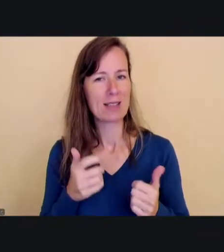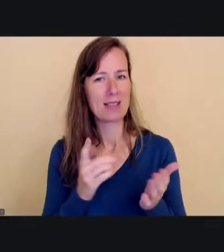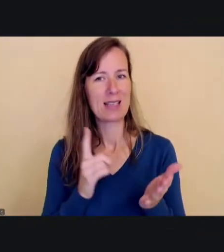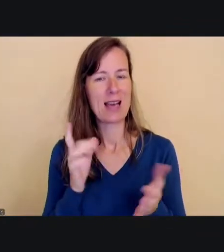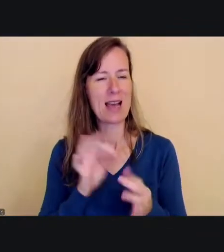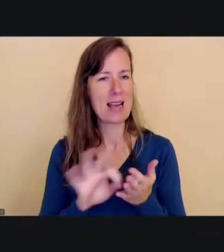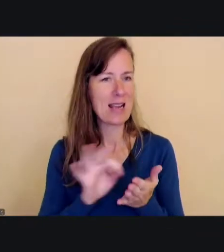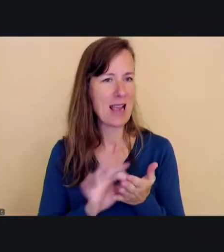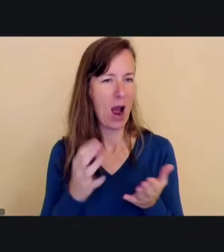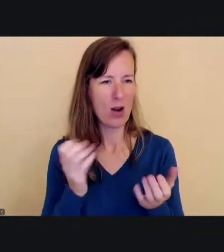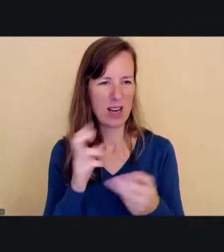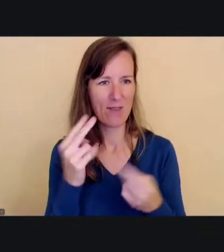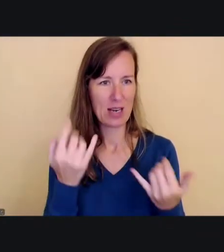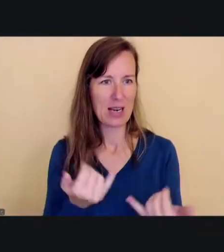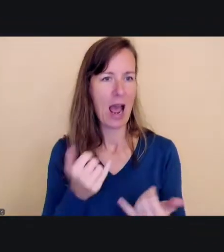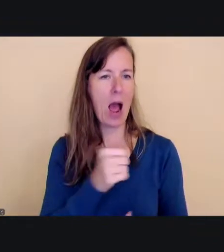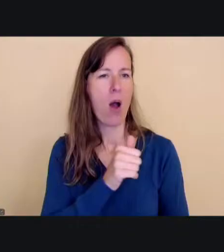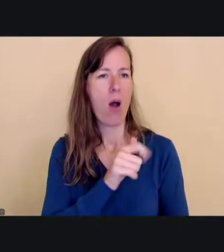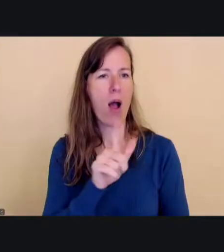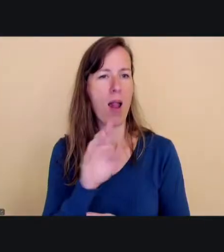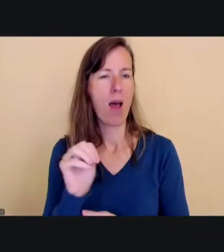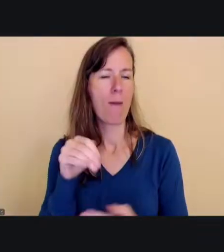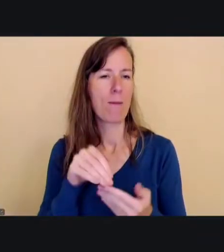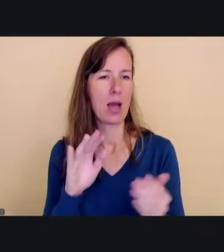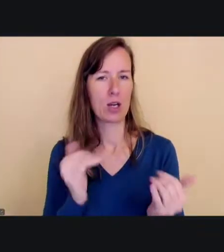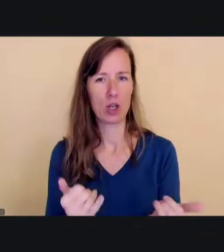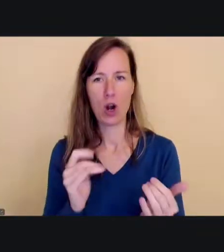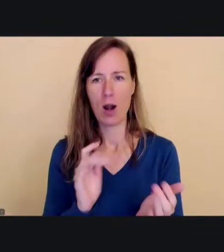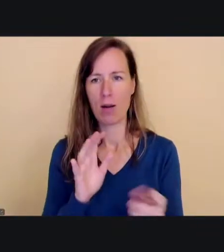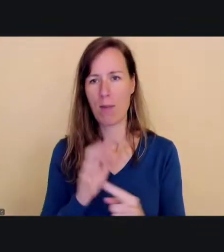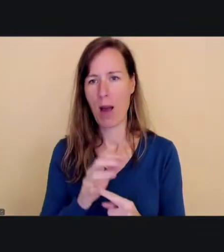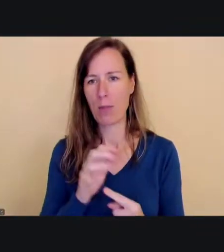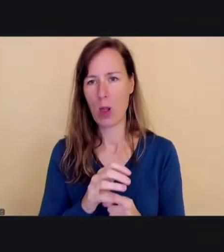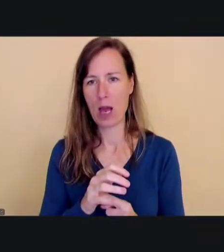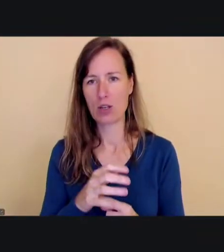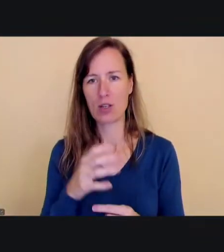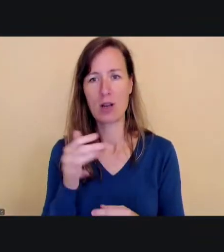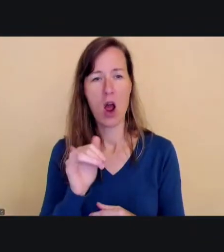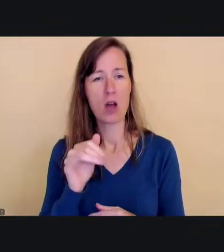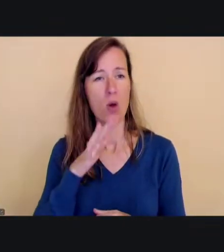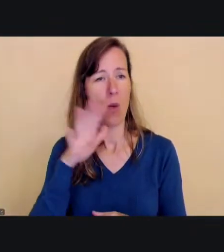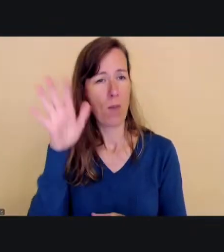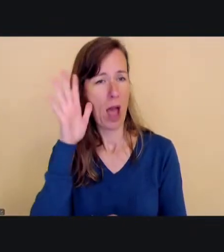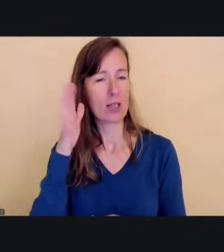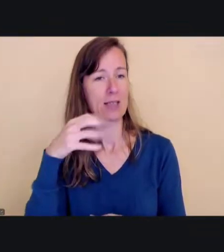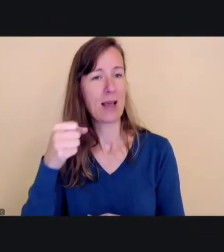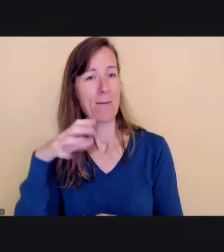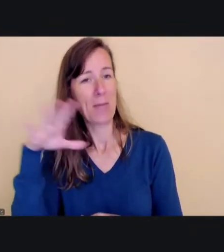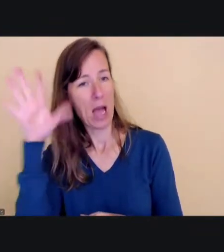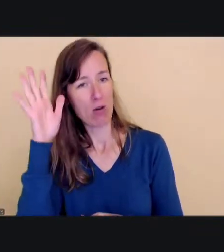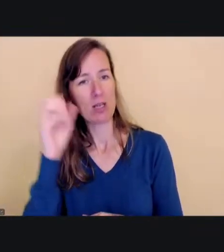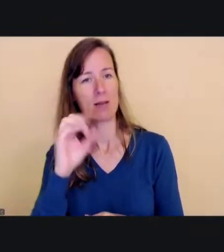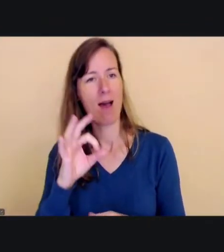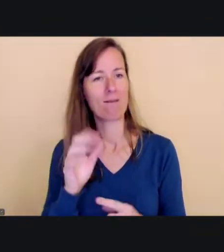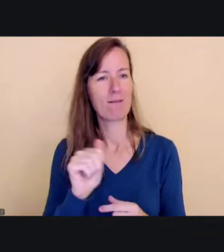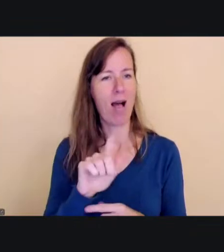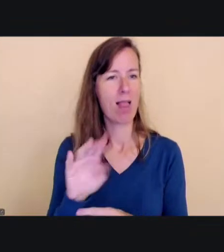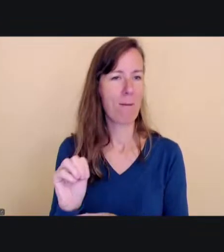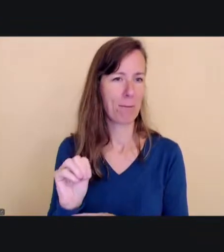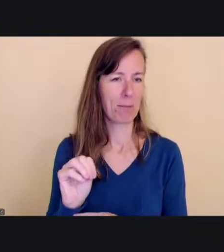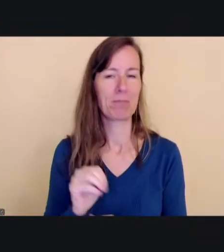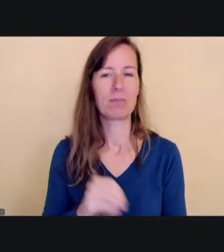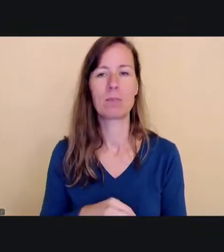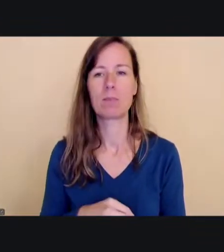as a community of numerous current students, parents, and parents of alumni. And whereas St. Ambrose School has